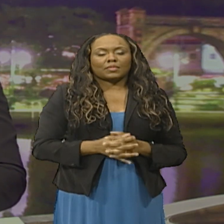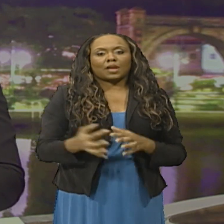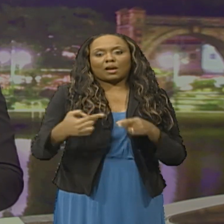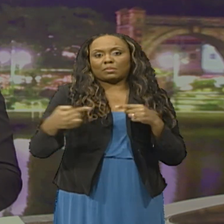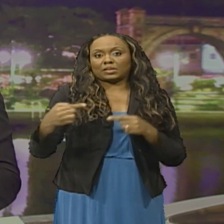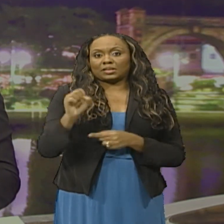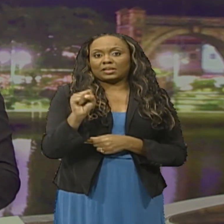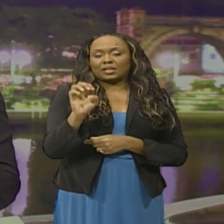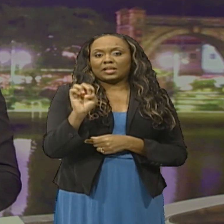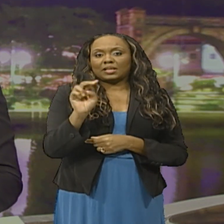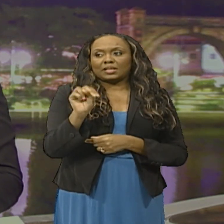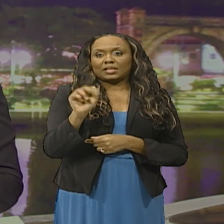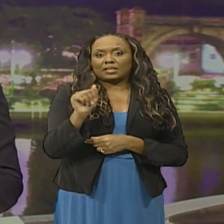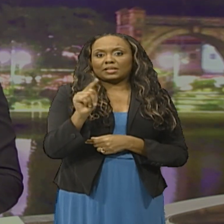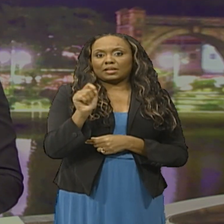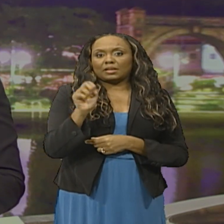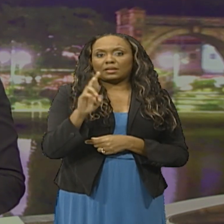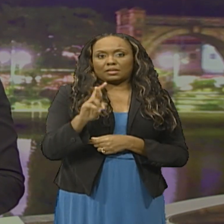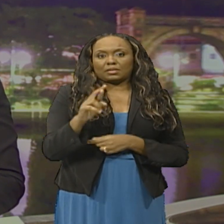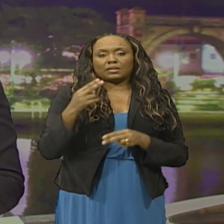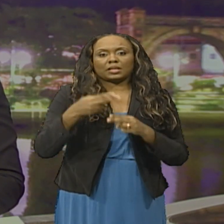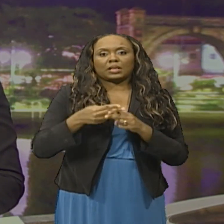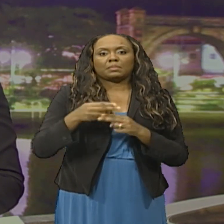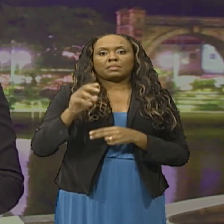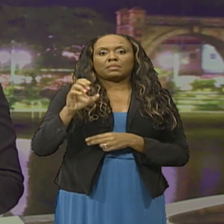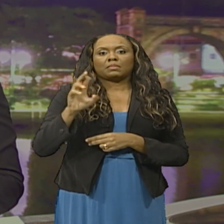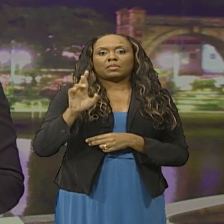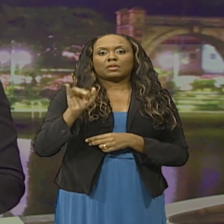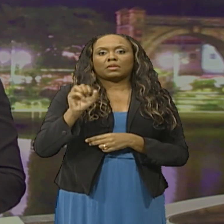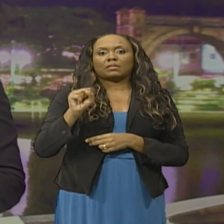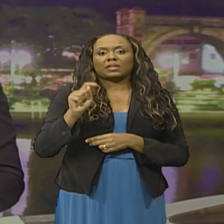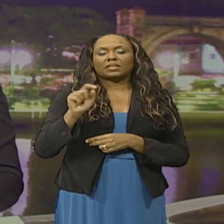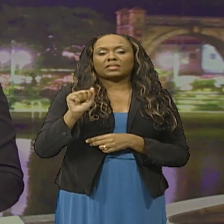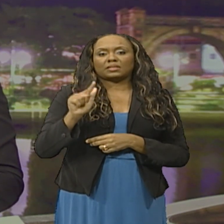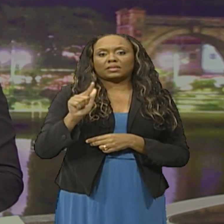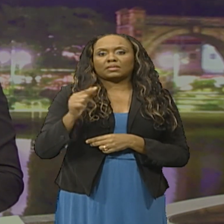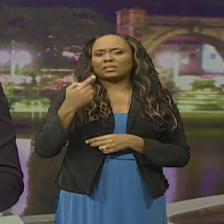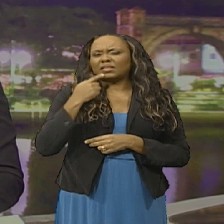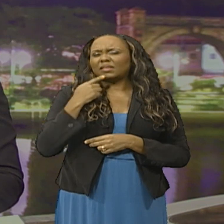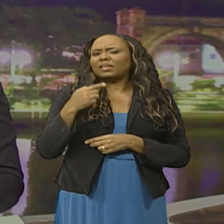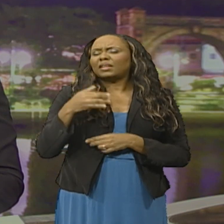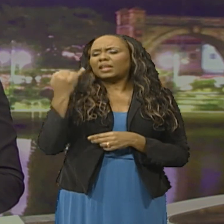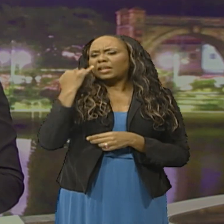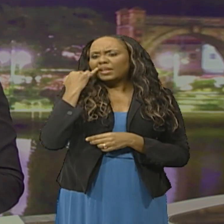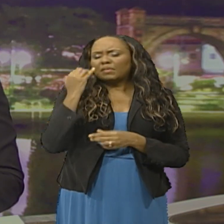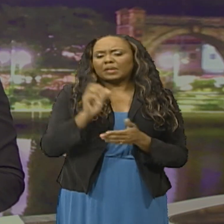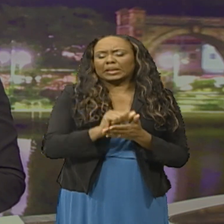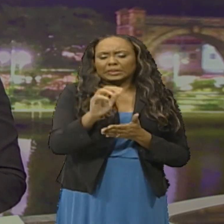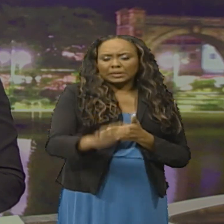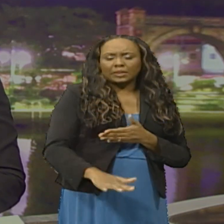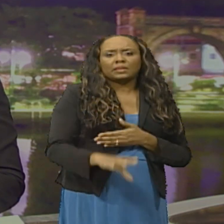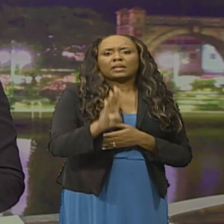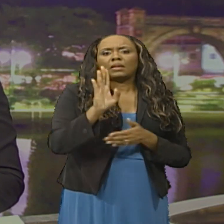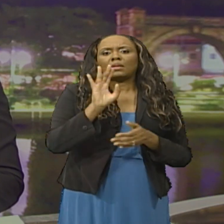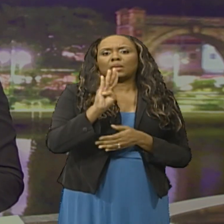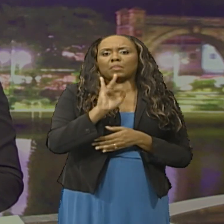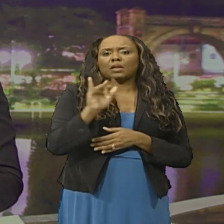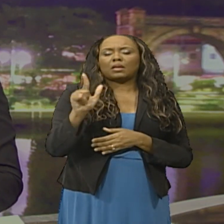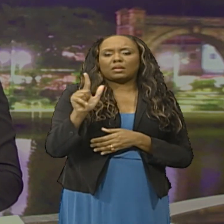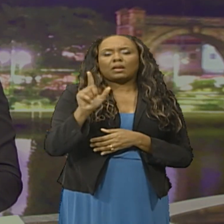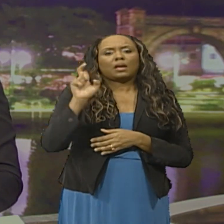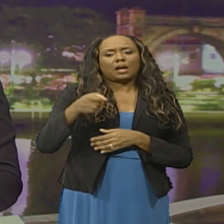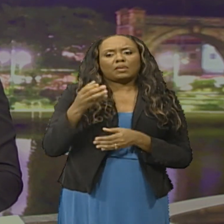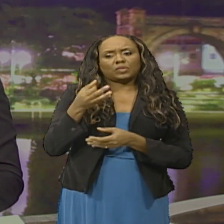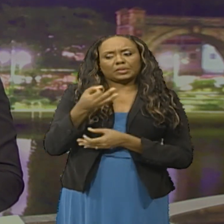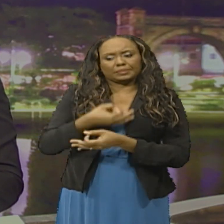Meanwhile, opposition Senator Crystal Drakes is asking what will replace the act. Now, she contends if the bill is to be repealed, something must be placed